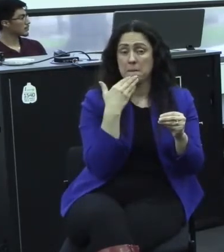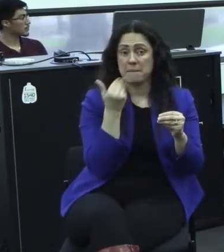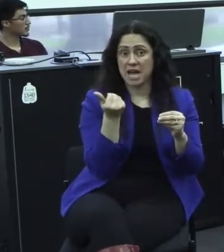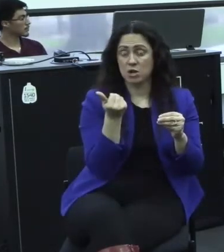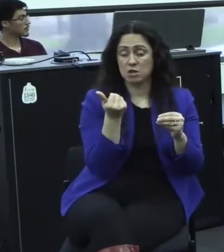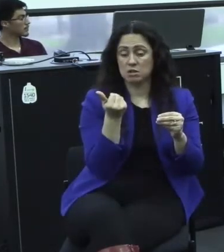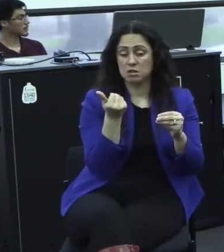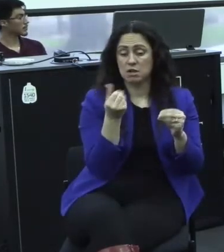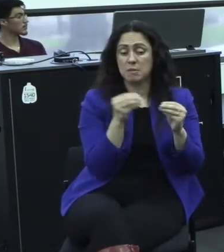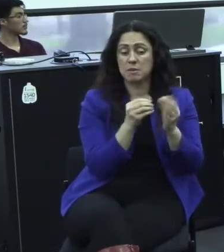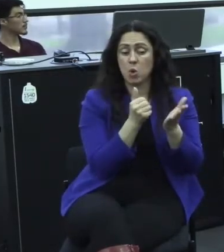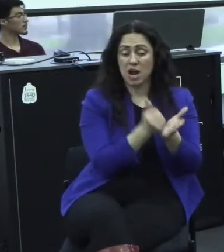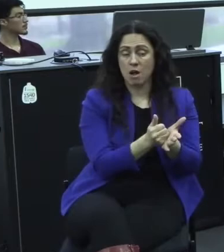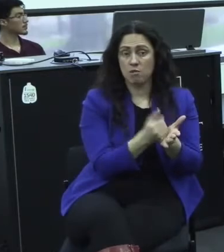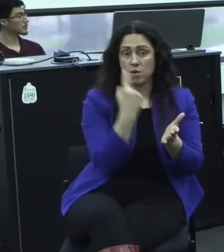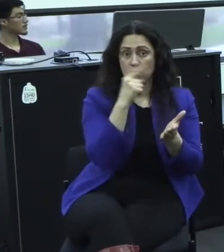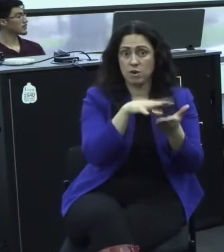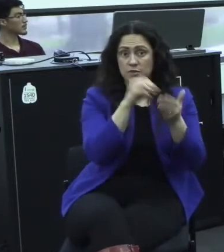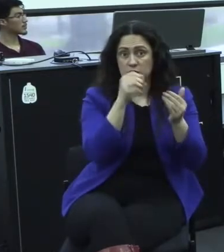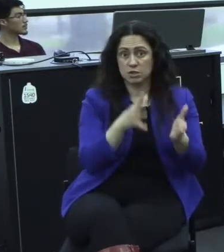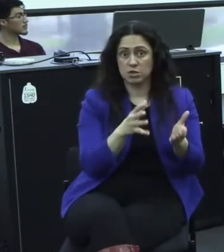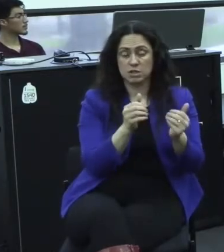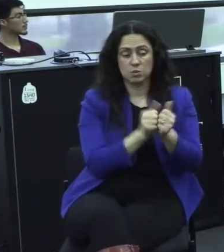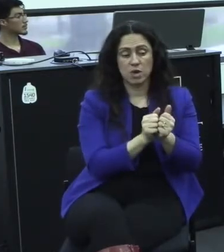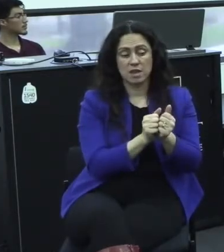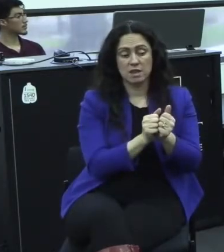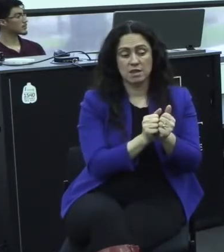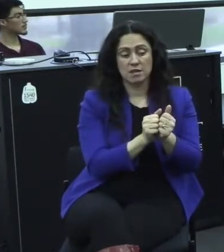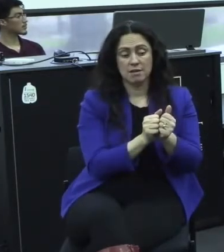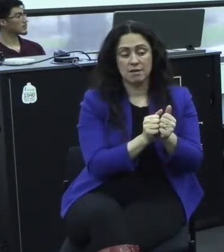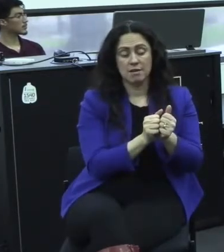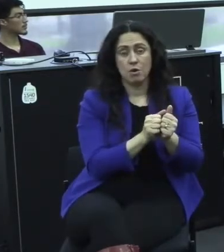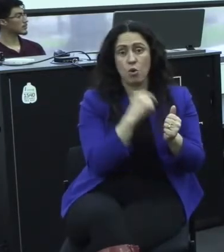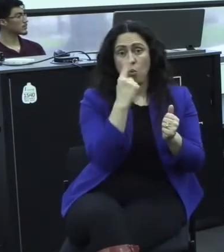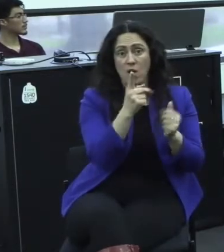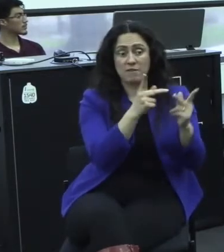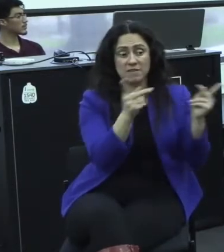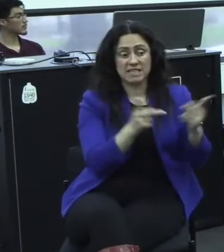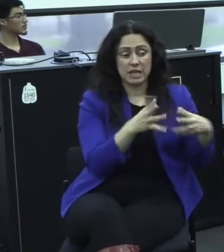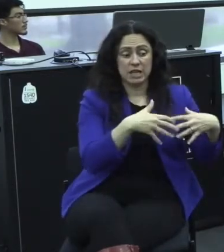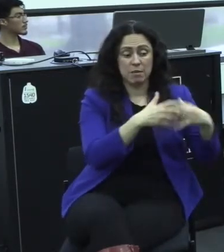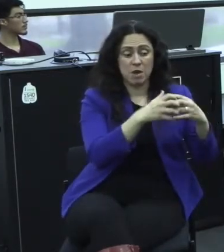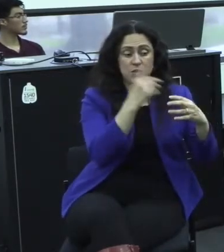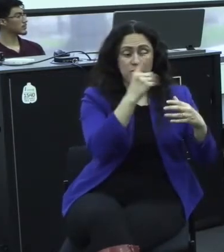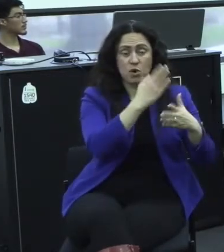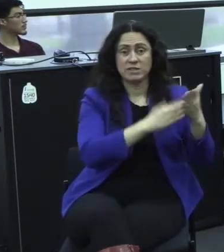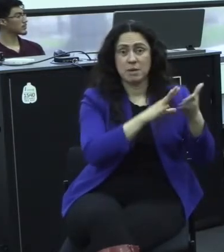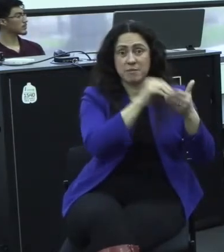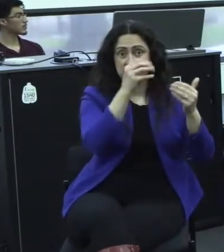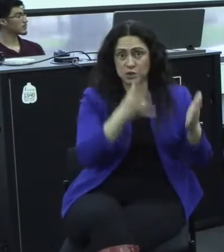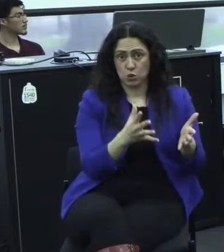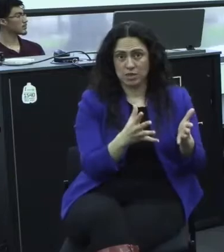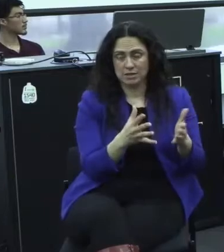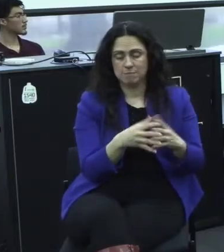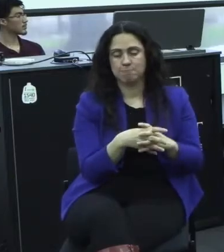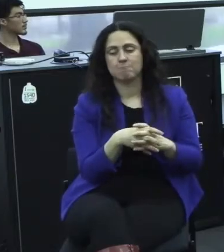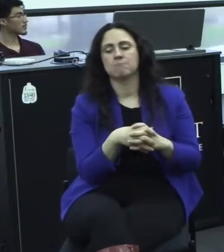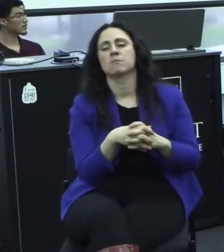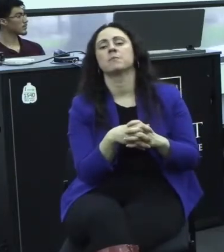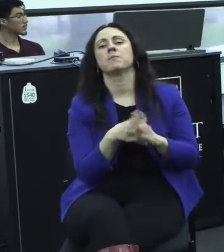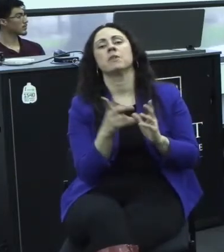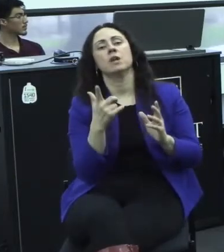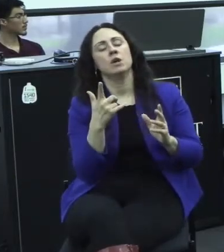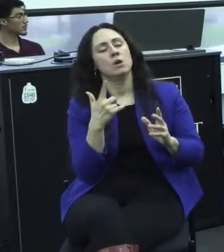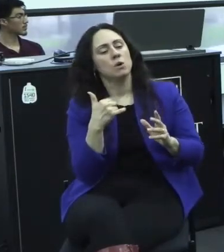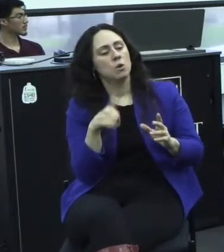or be more helpful to these students with a purpose-built facility for some of these students. So we